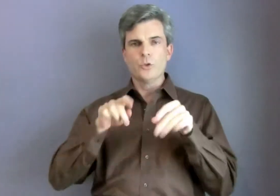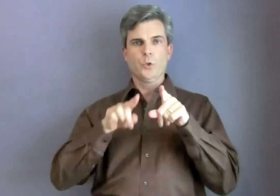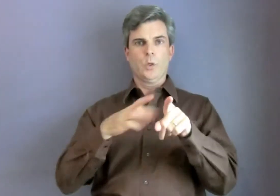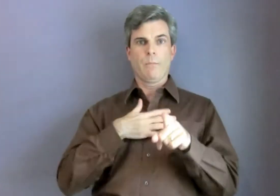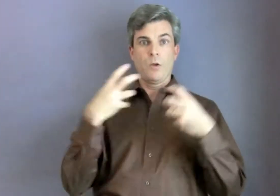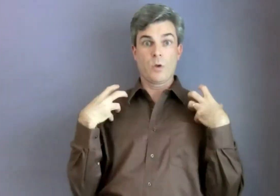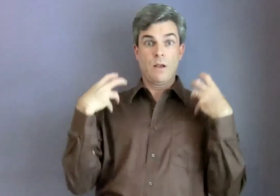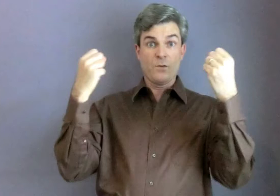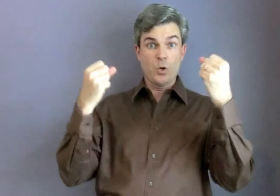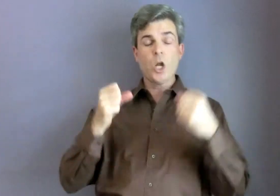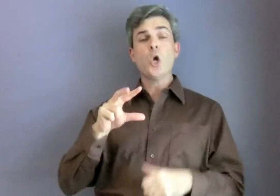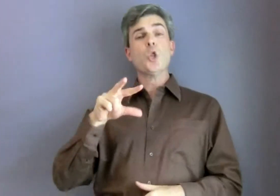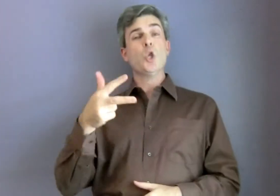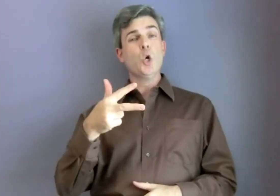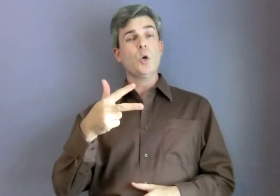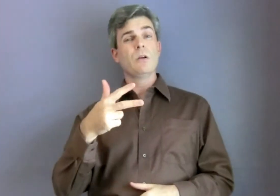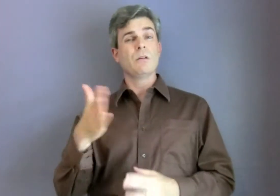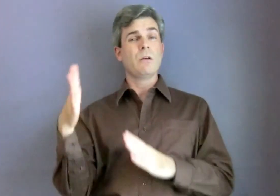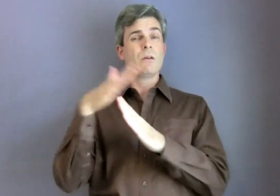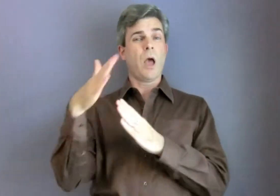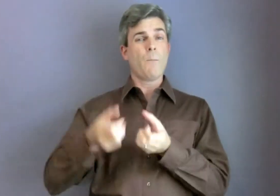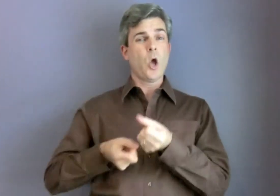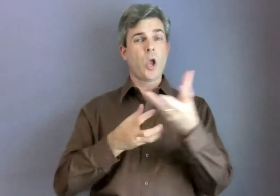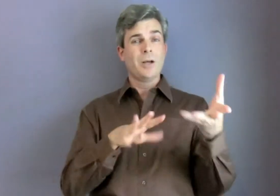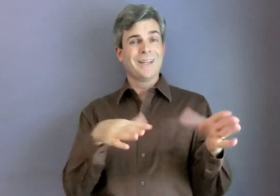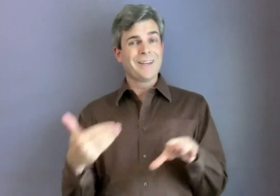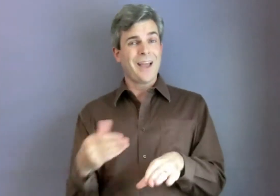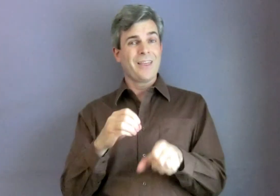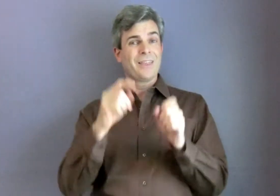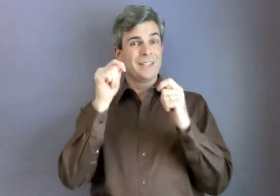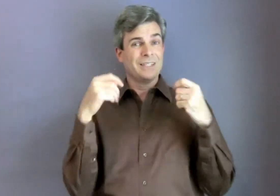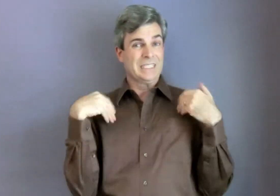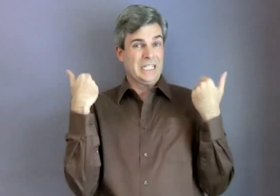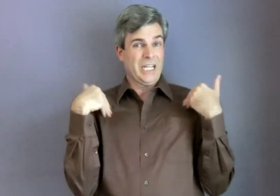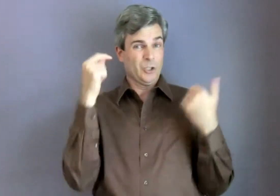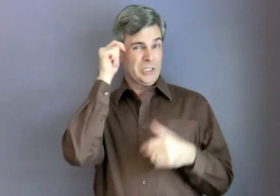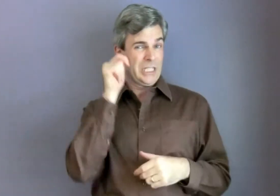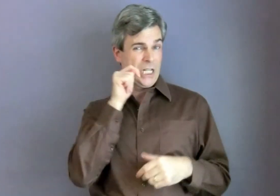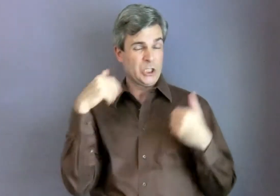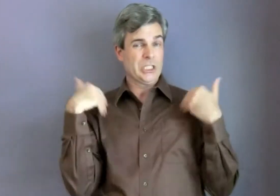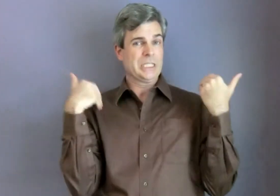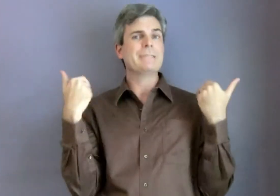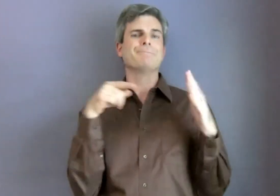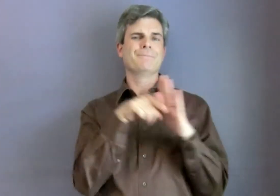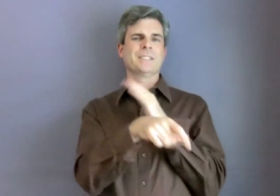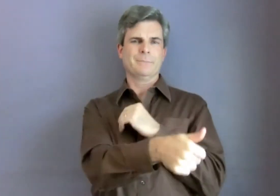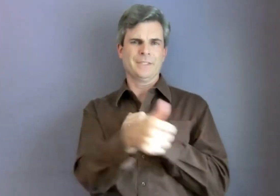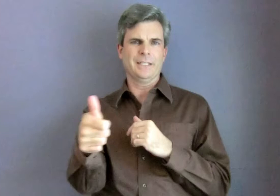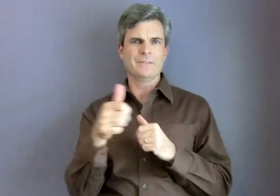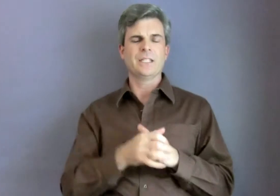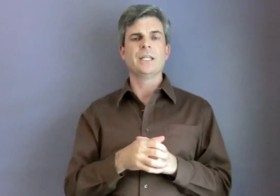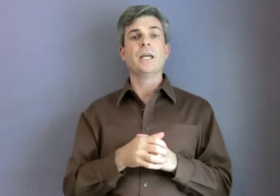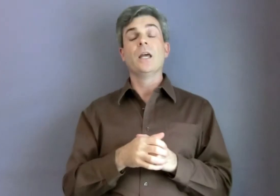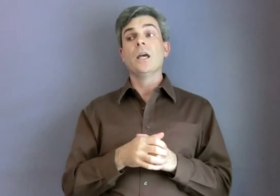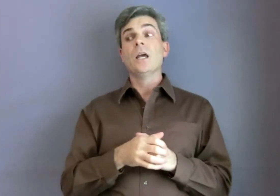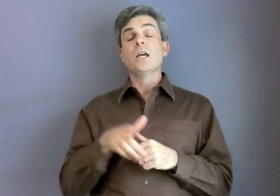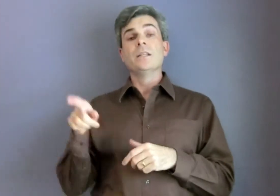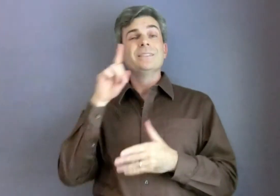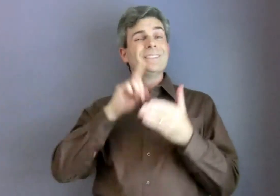suicide. If you look at some of these other items, concussions, half of ER admissions for adolescents are for concussions. If I talk